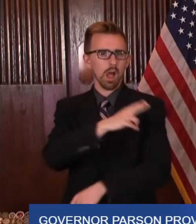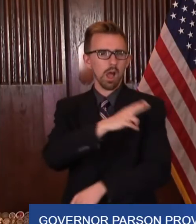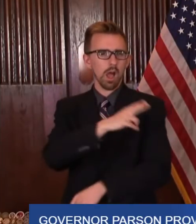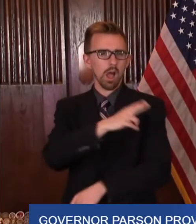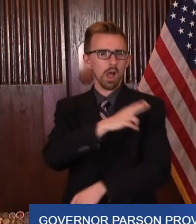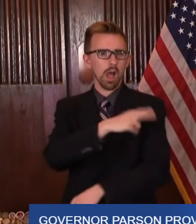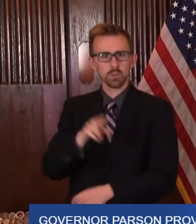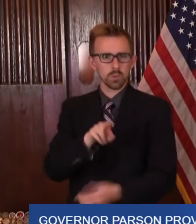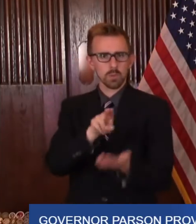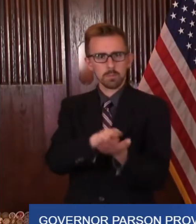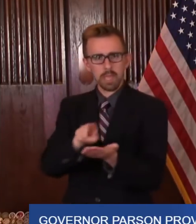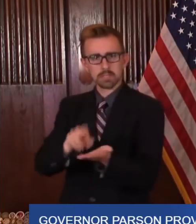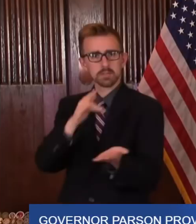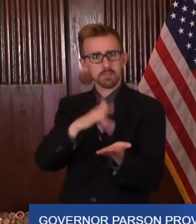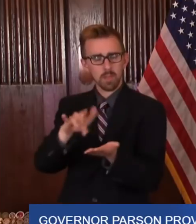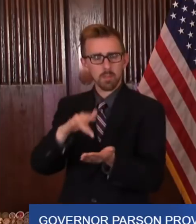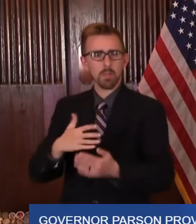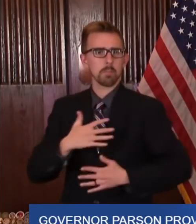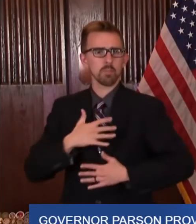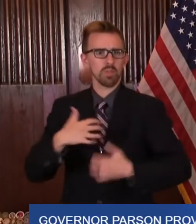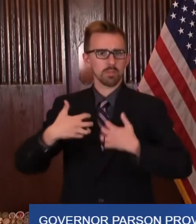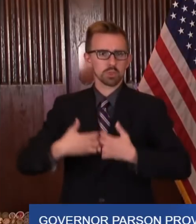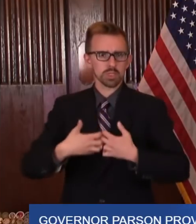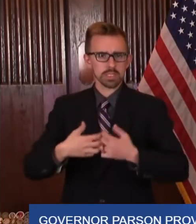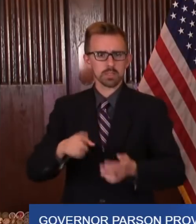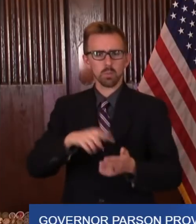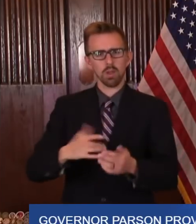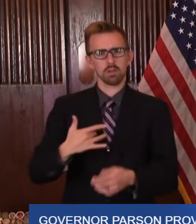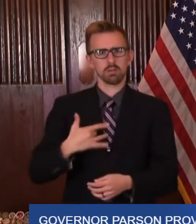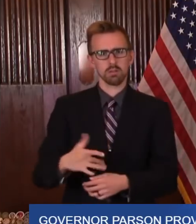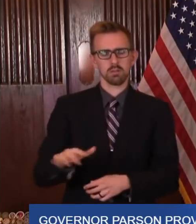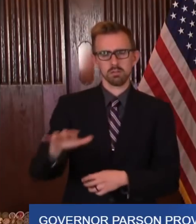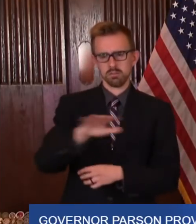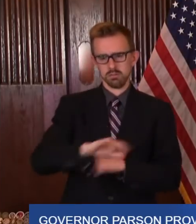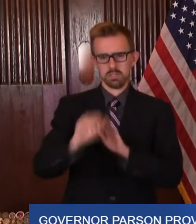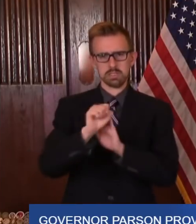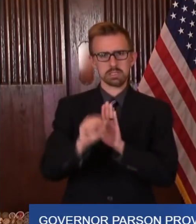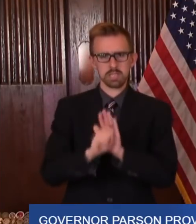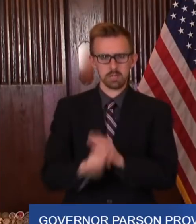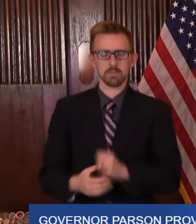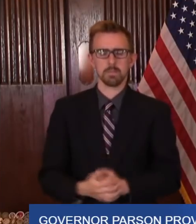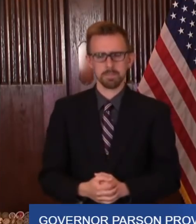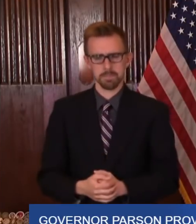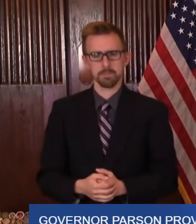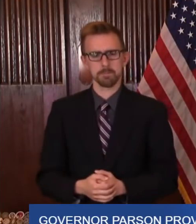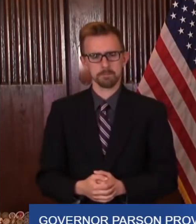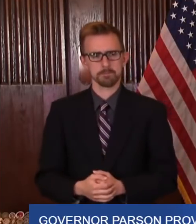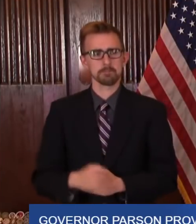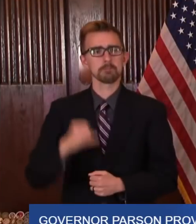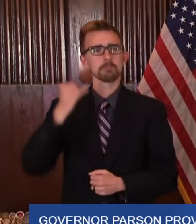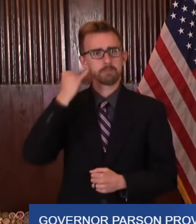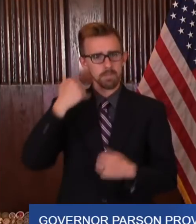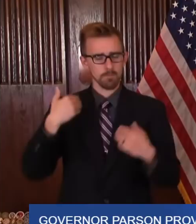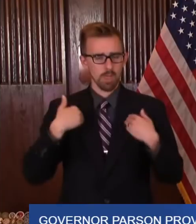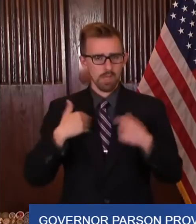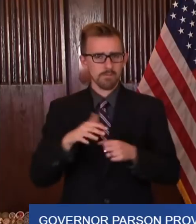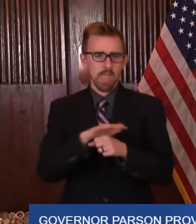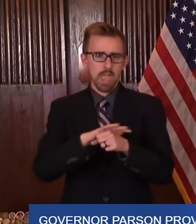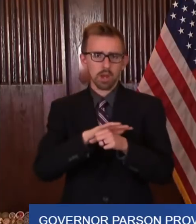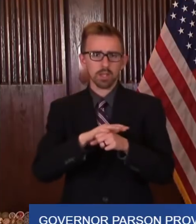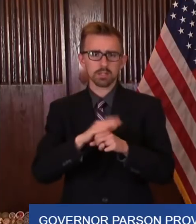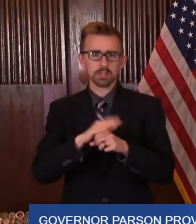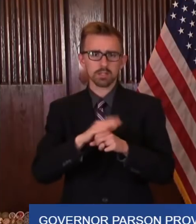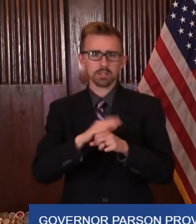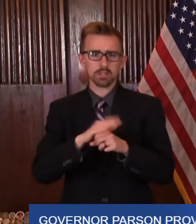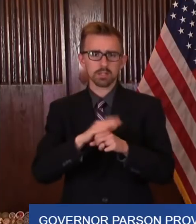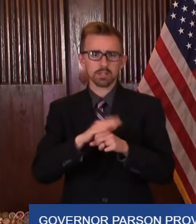ICU beds, ventilators out there. What is the trend of where we go in the state of Missouri? And if we do have these areas that we have spikes,